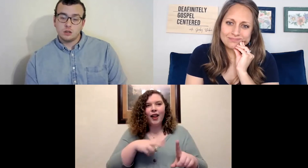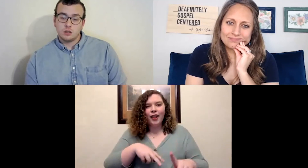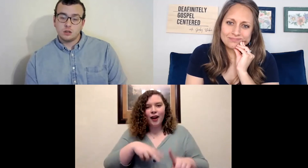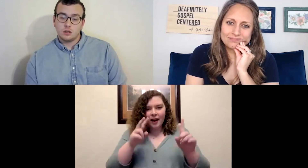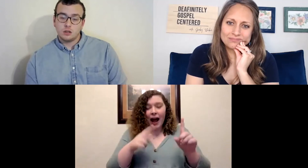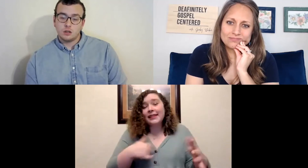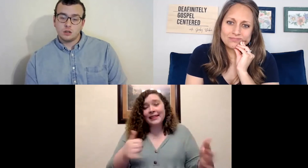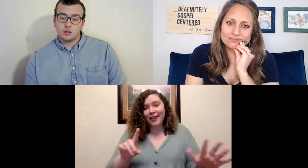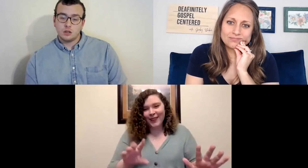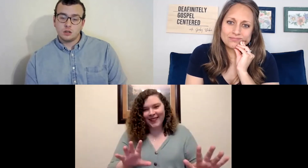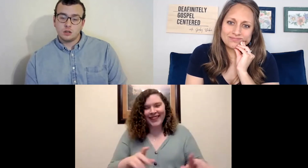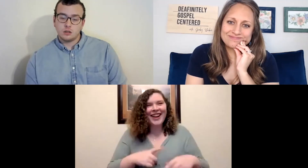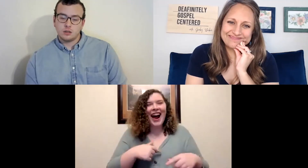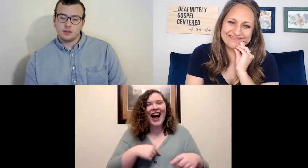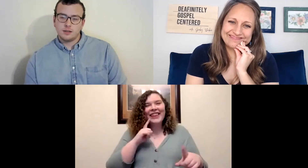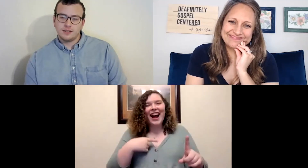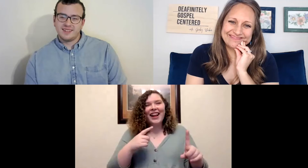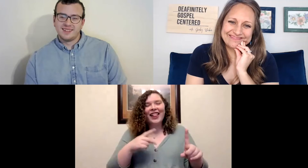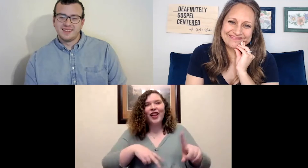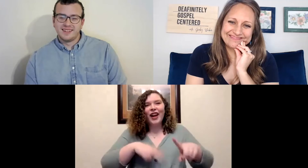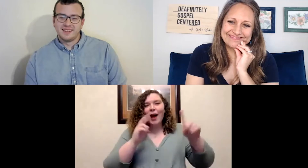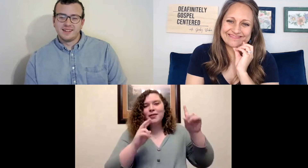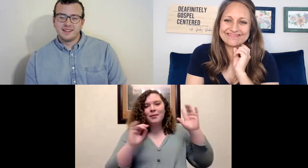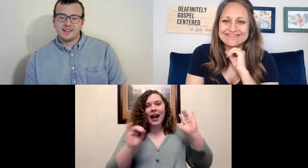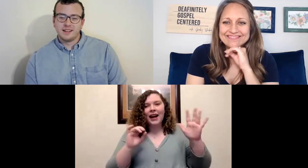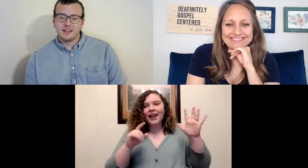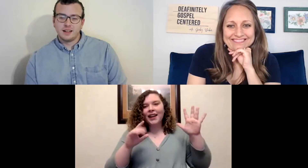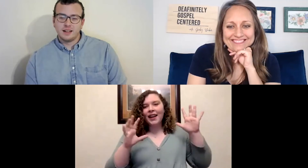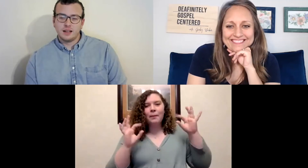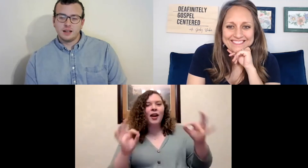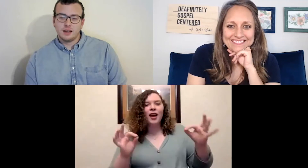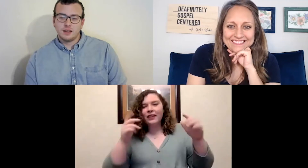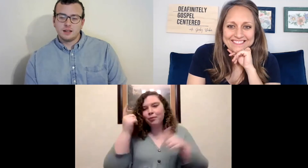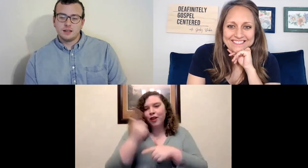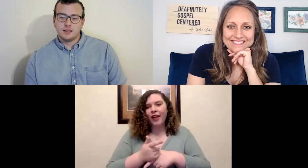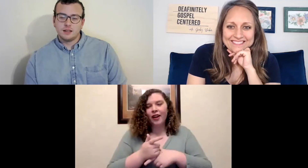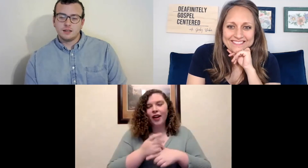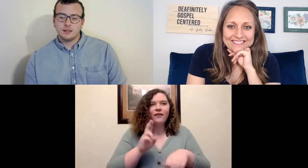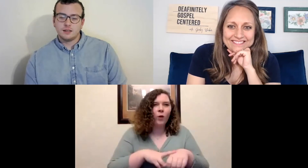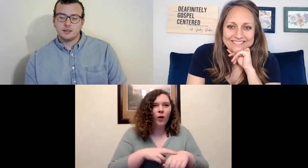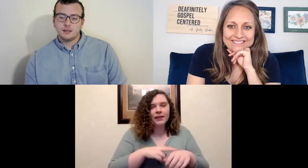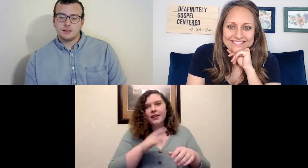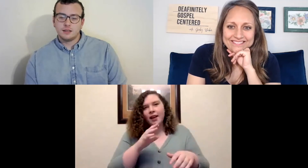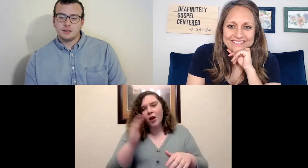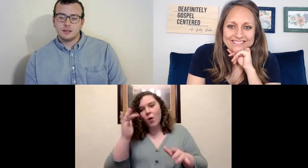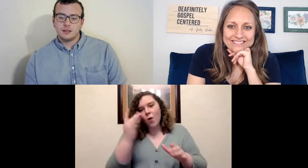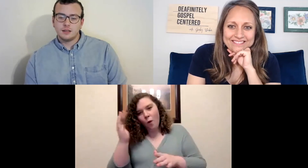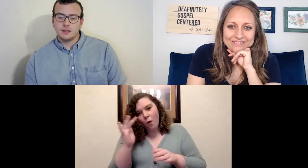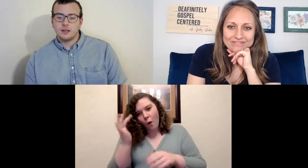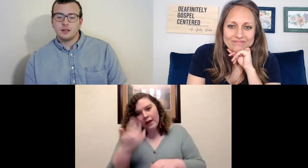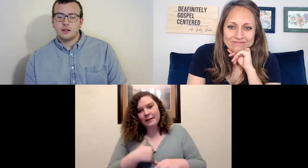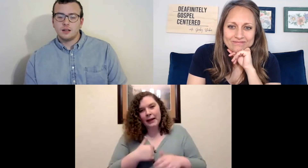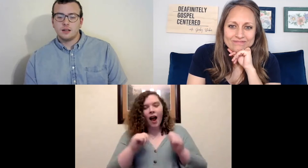for me as the baby sister, I've always looked, and I still do look up to Dakota. So I see him as this like